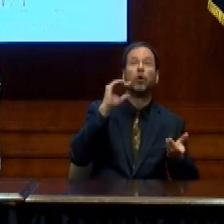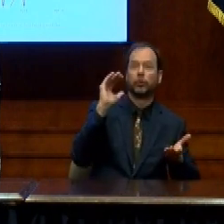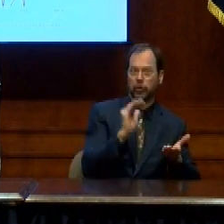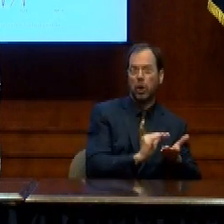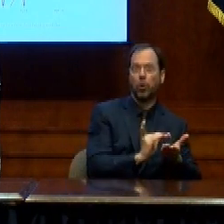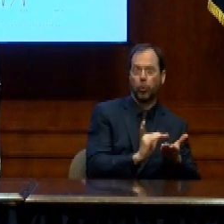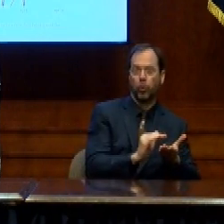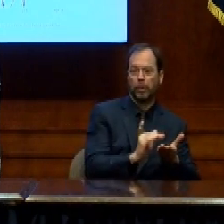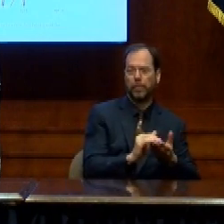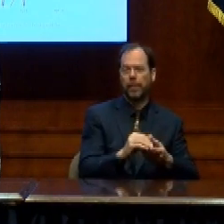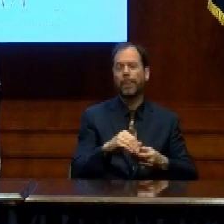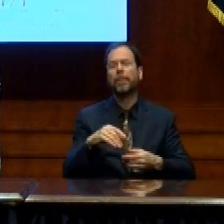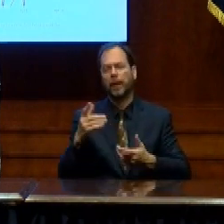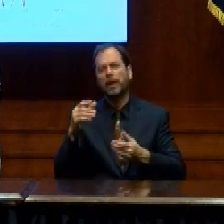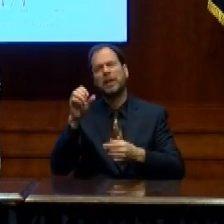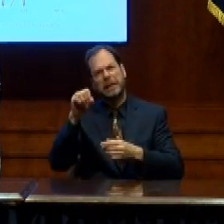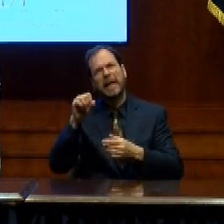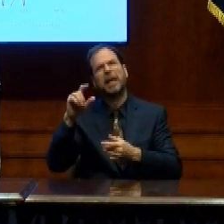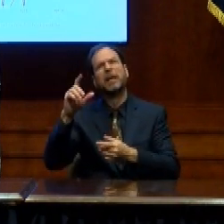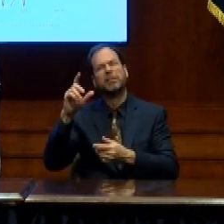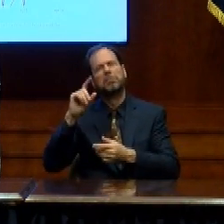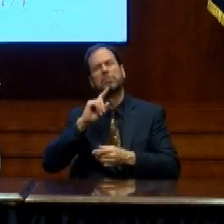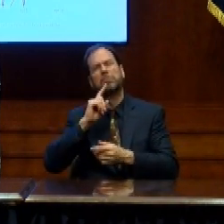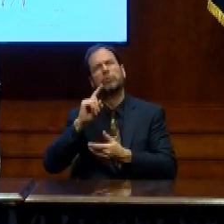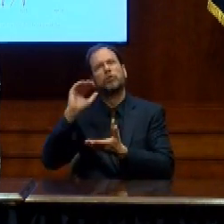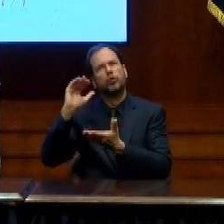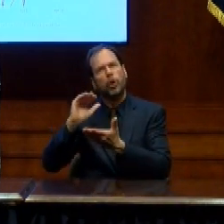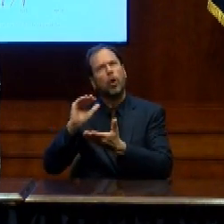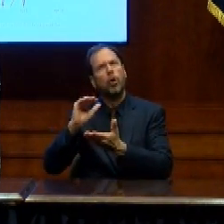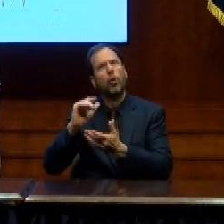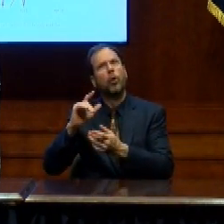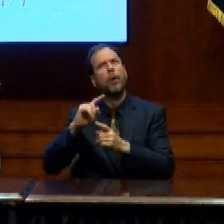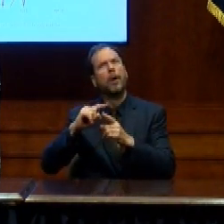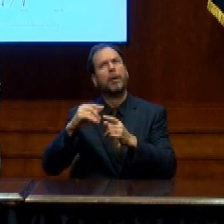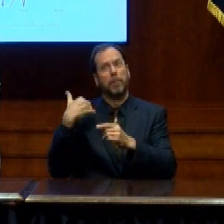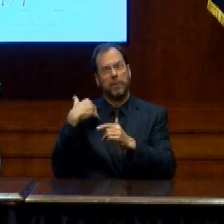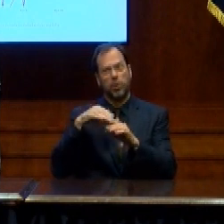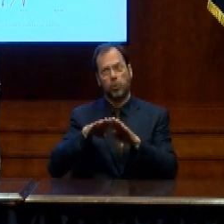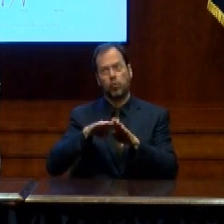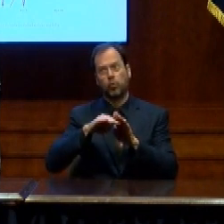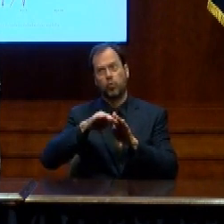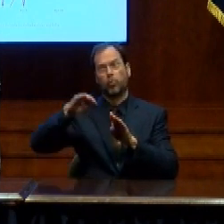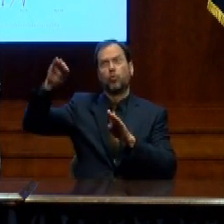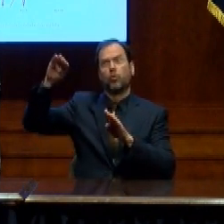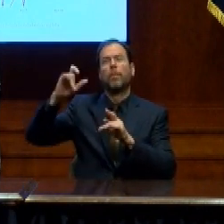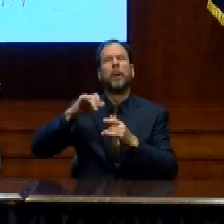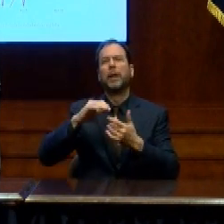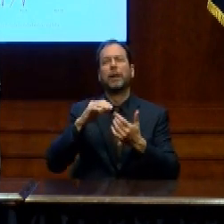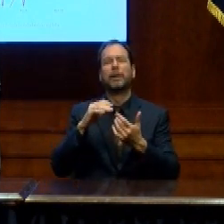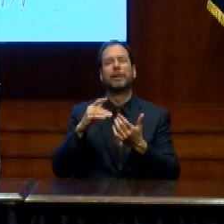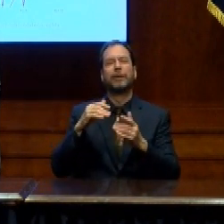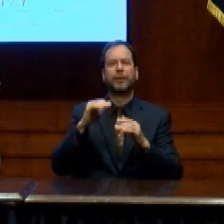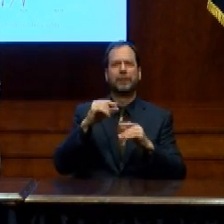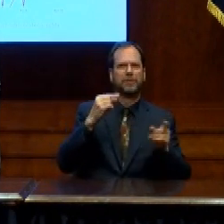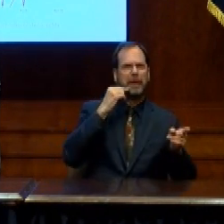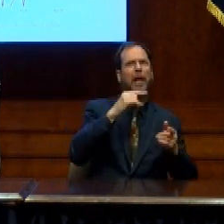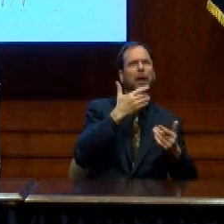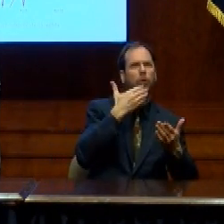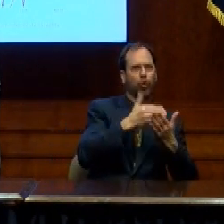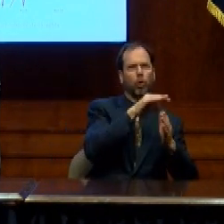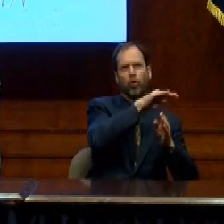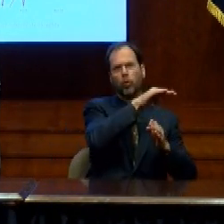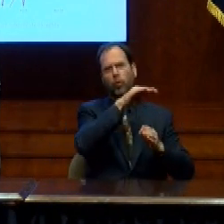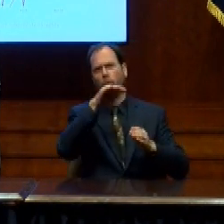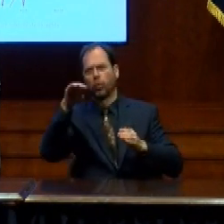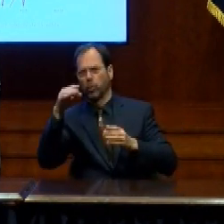County. It has slowed because the slope of the blue line is not as steep as it was early on, but it's not slowed as much as it has in Bexar County. And